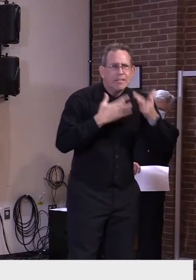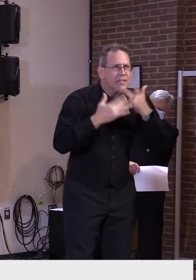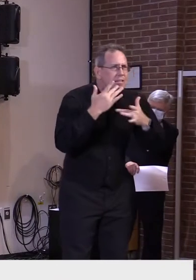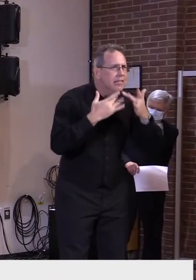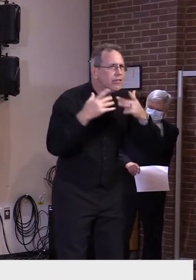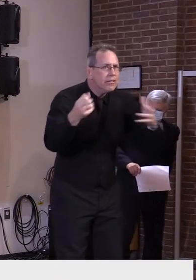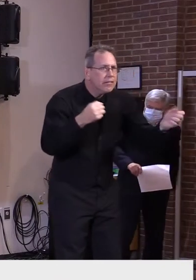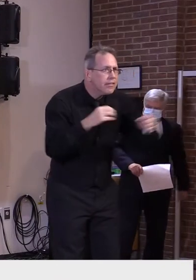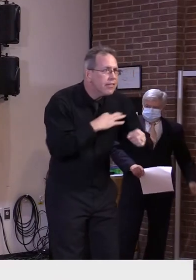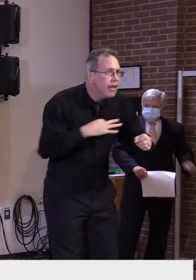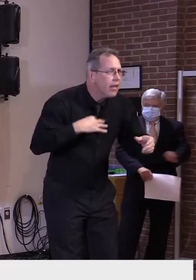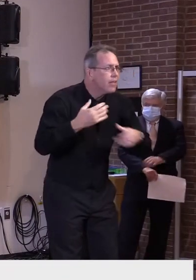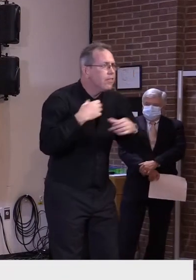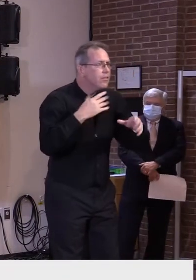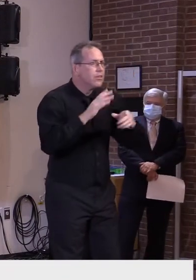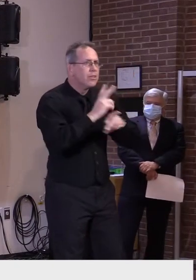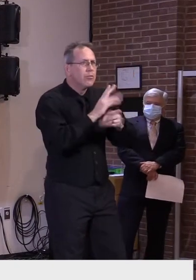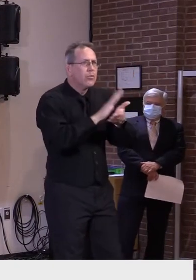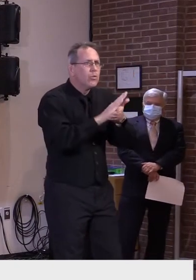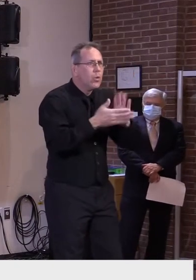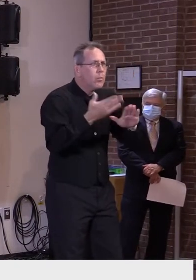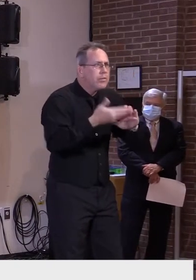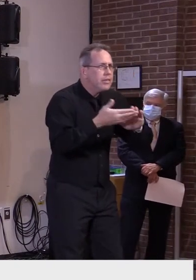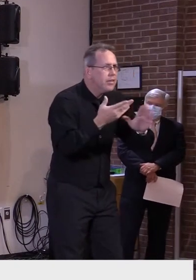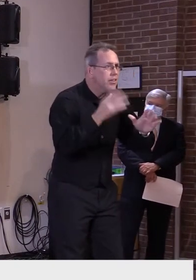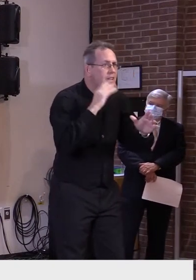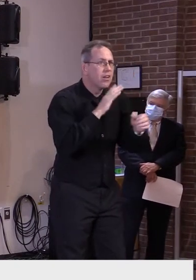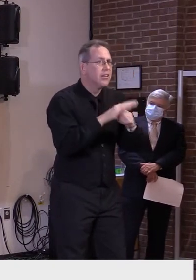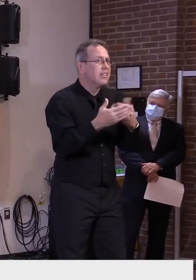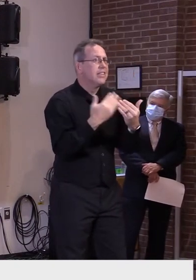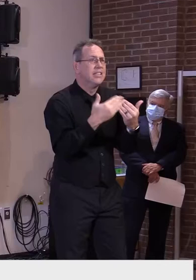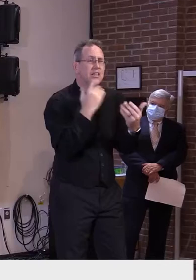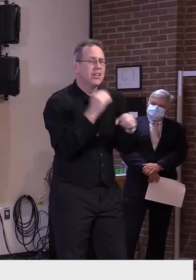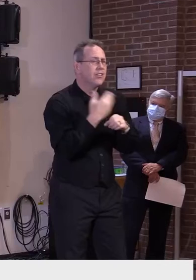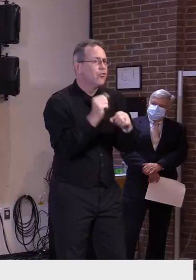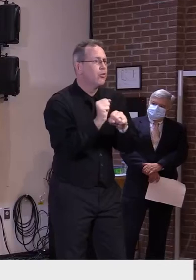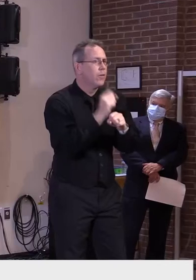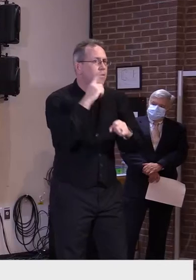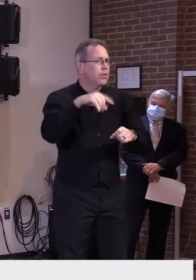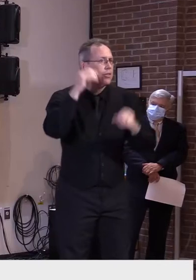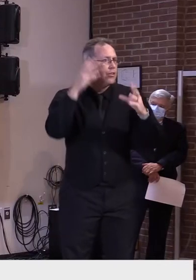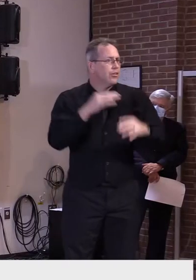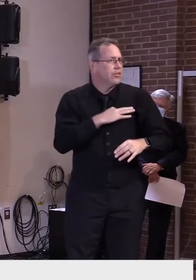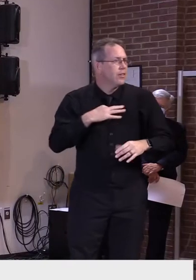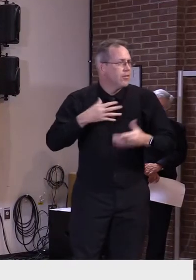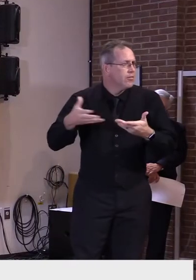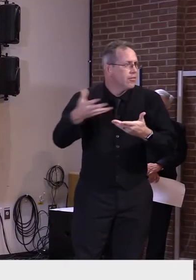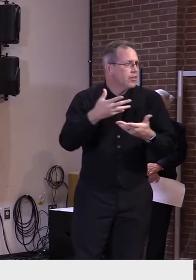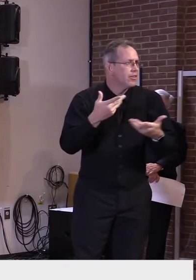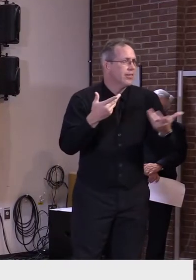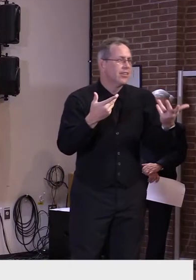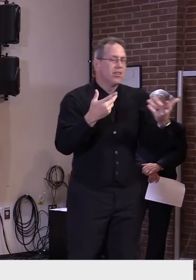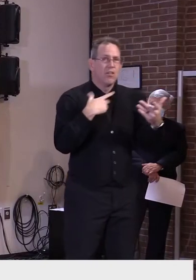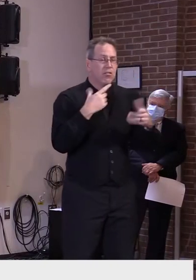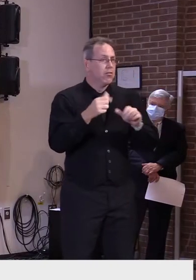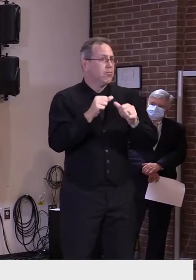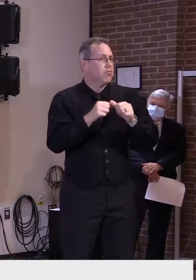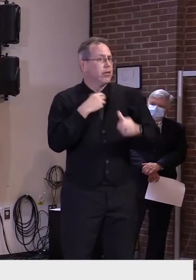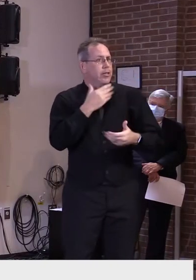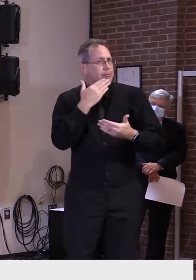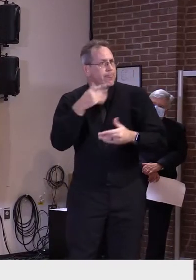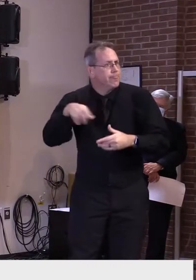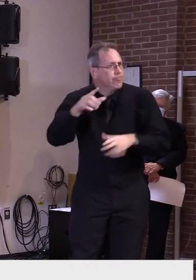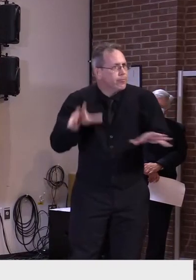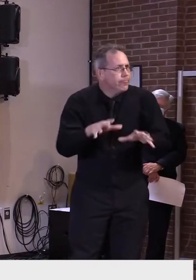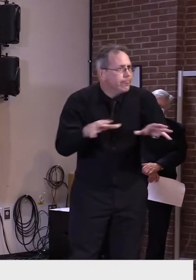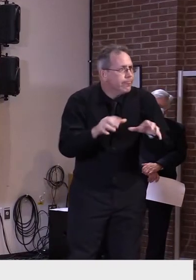students. The efforts of staff, though, however heroic, are not sustainable, and I expect ultimately we will see